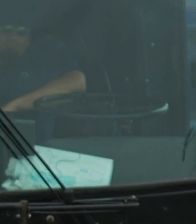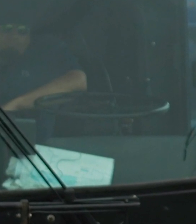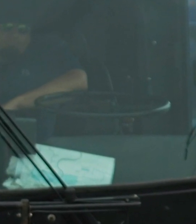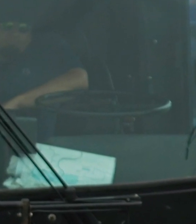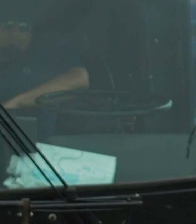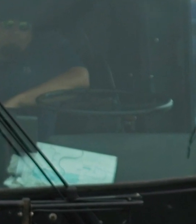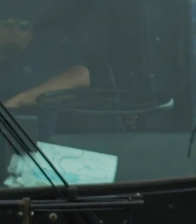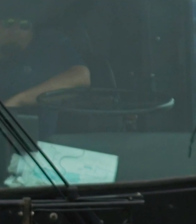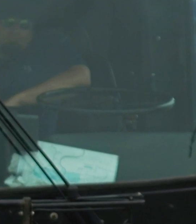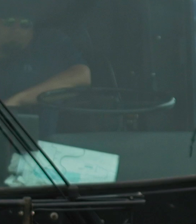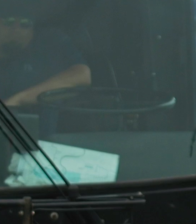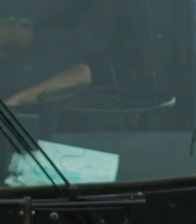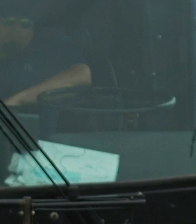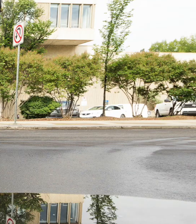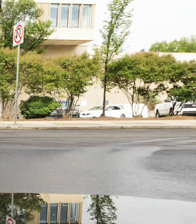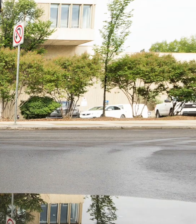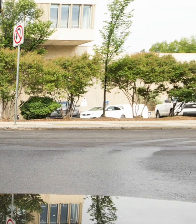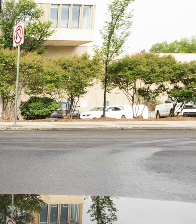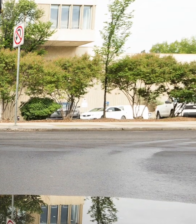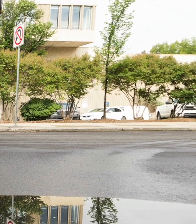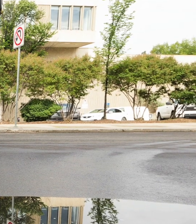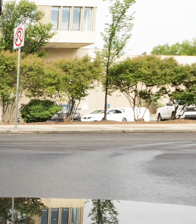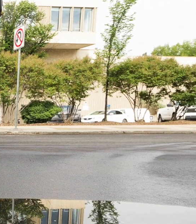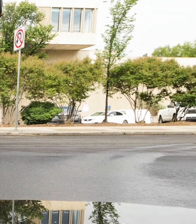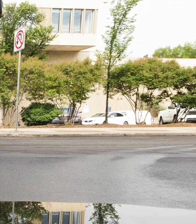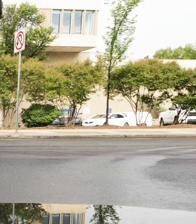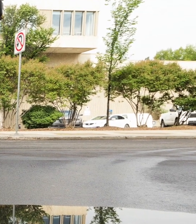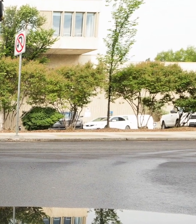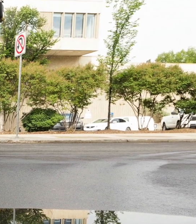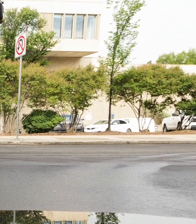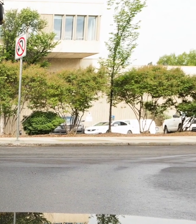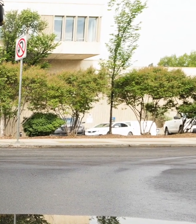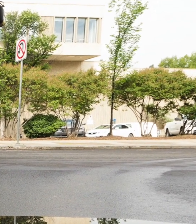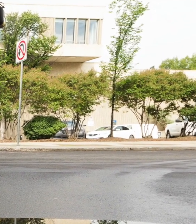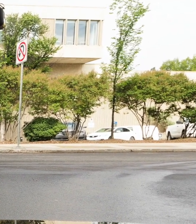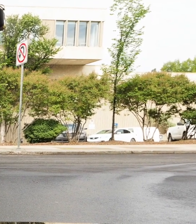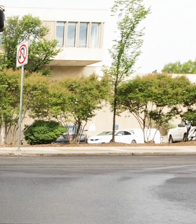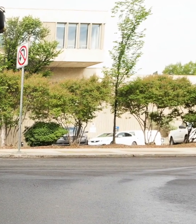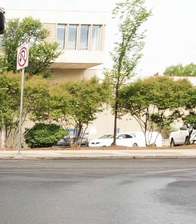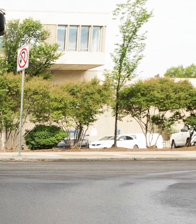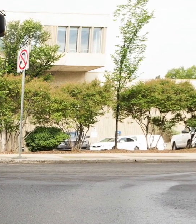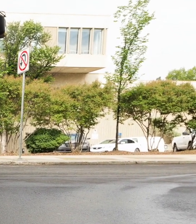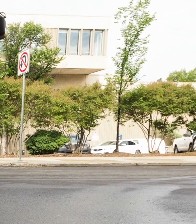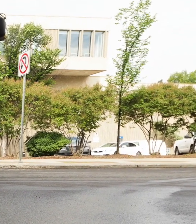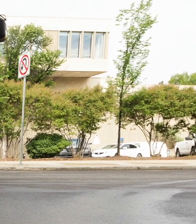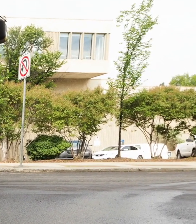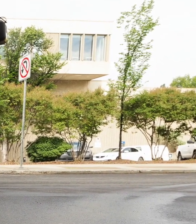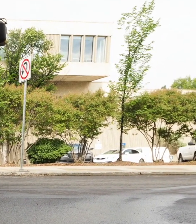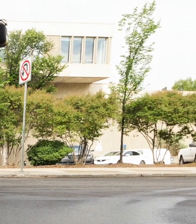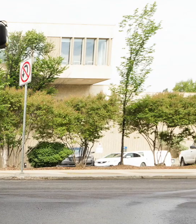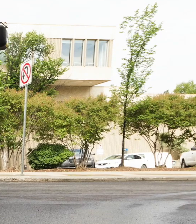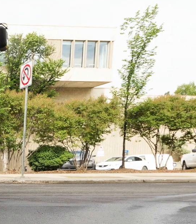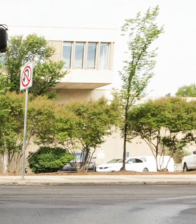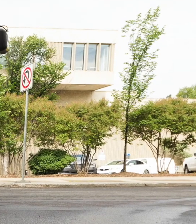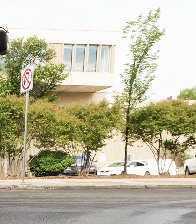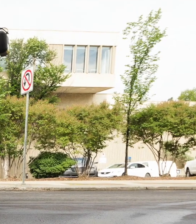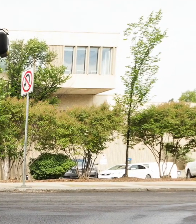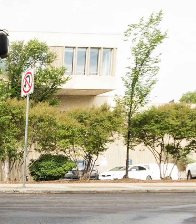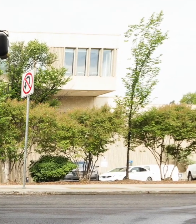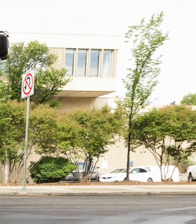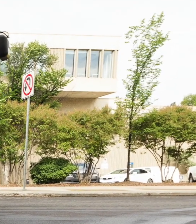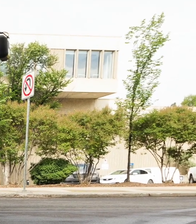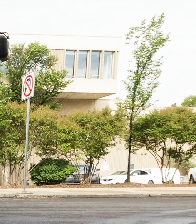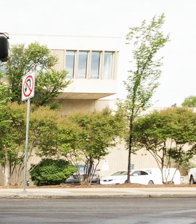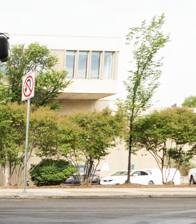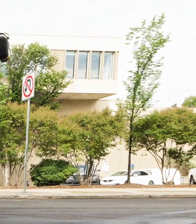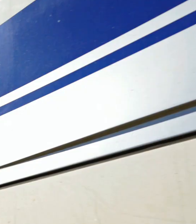that creates sort of an openness to returning to transit on the basis of mask being mandatory, that's something